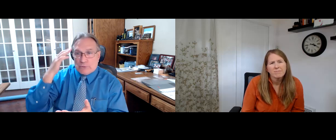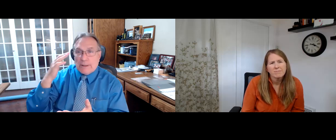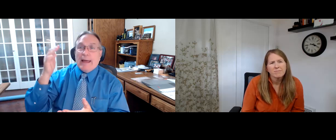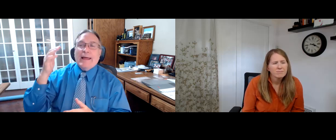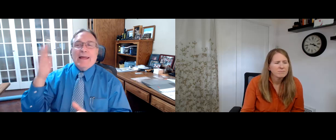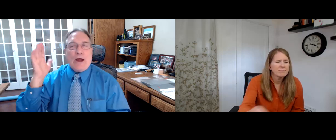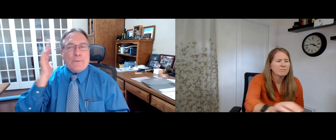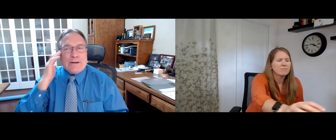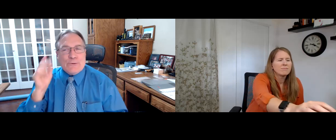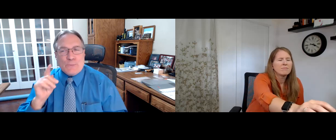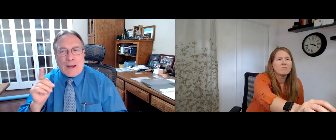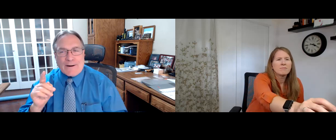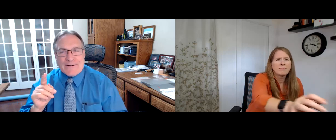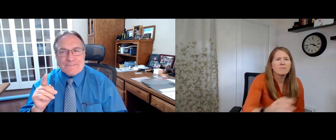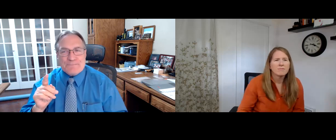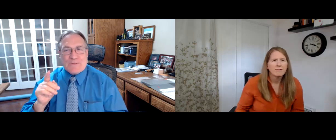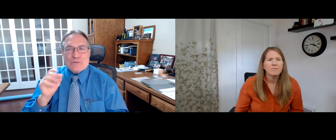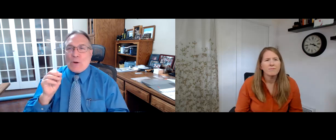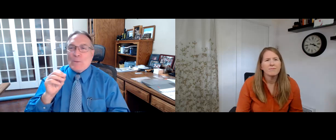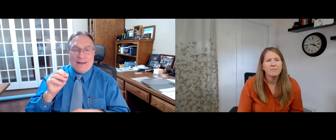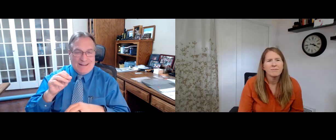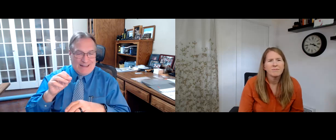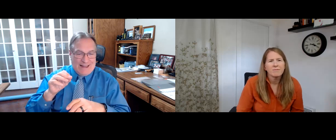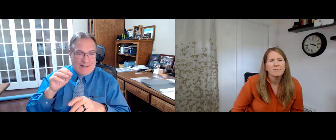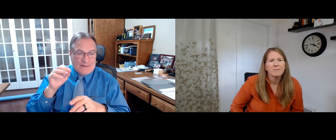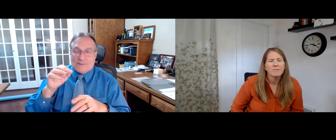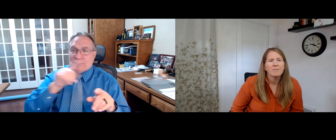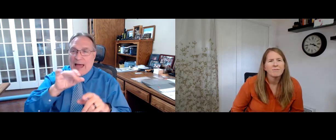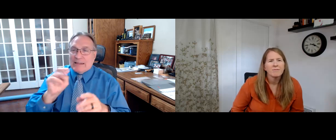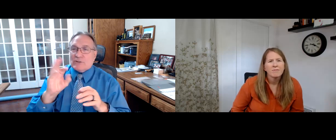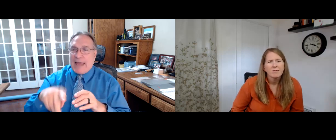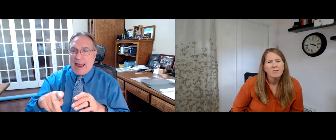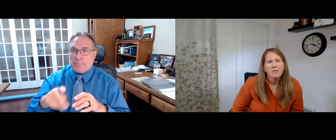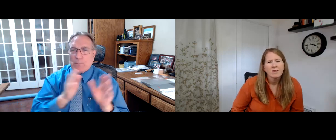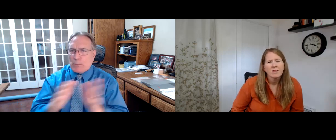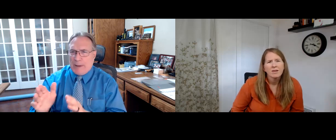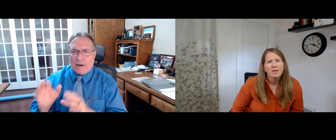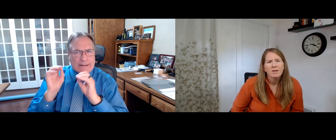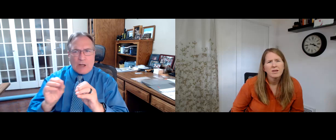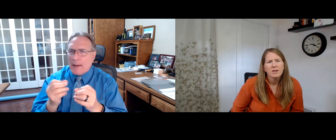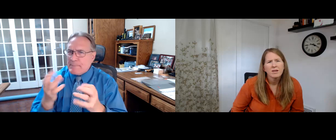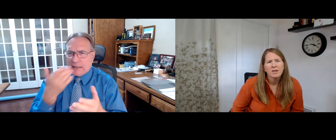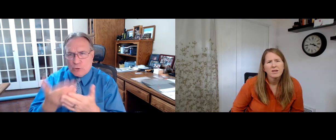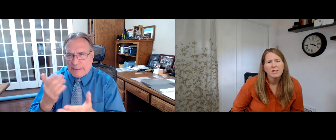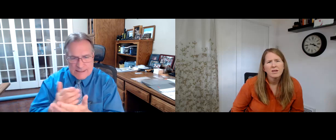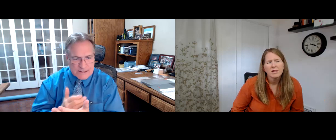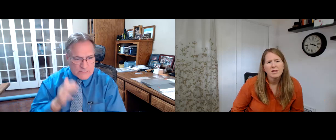knows. He already knows where. So Zion's camp prepared and taught many good lessons of